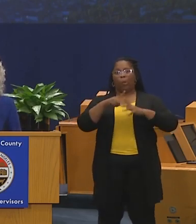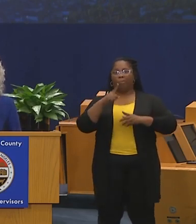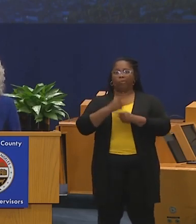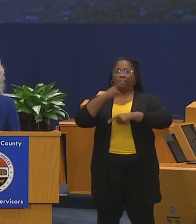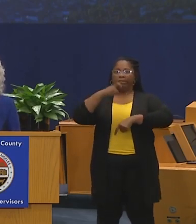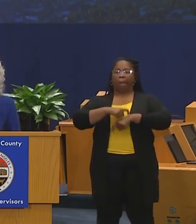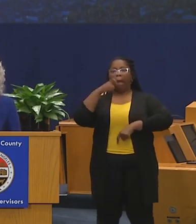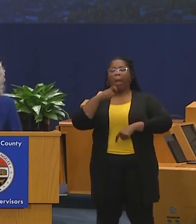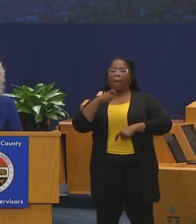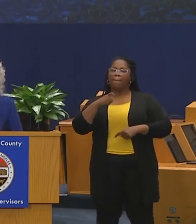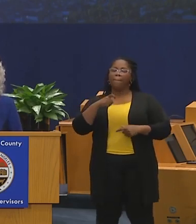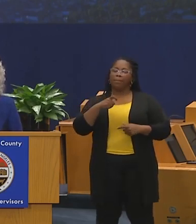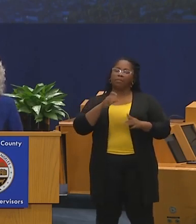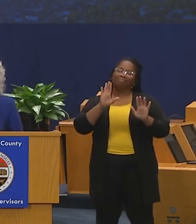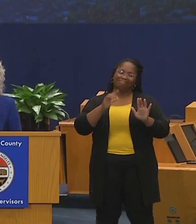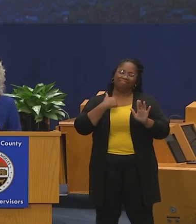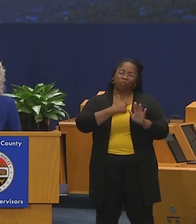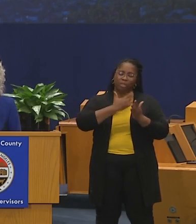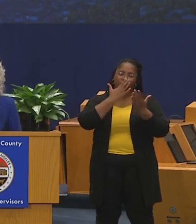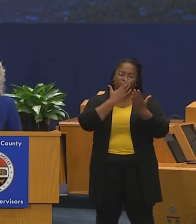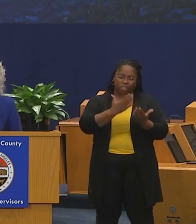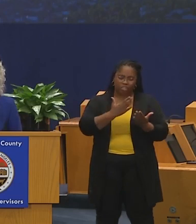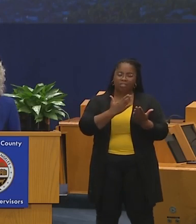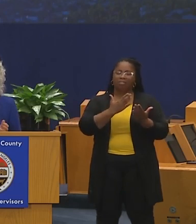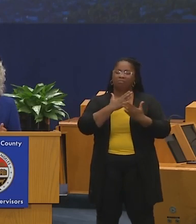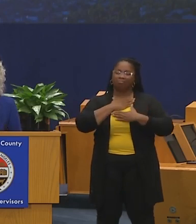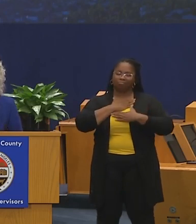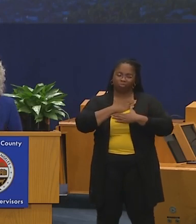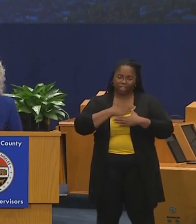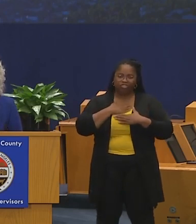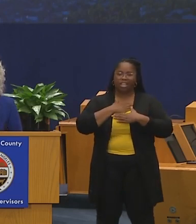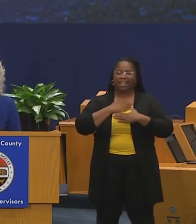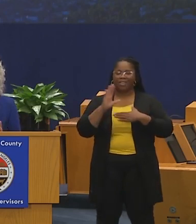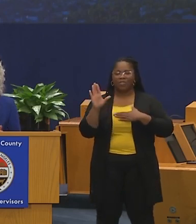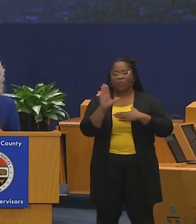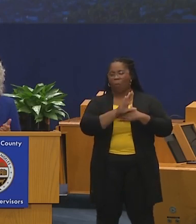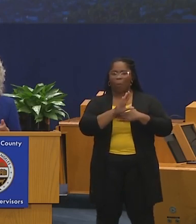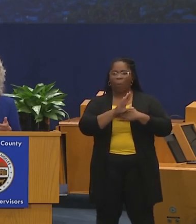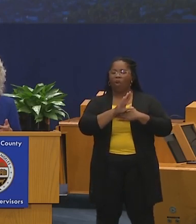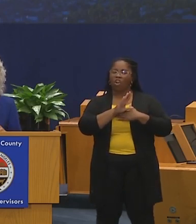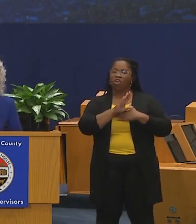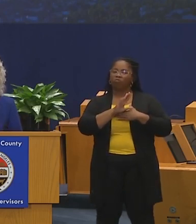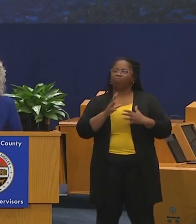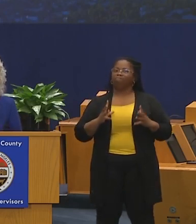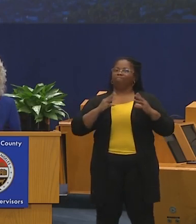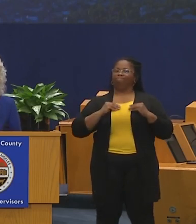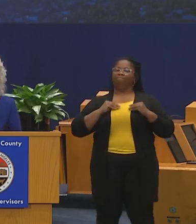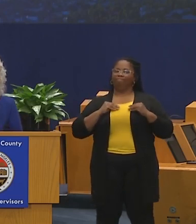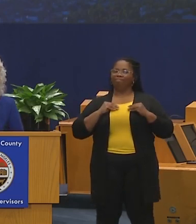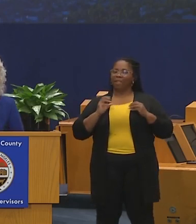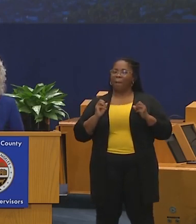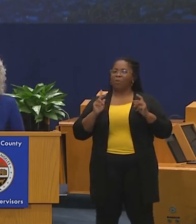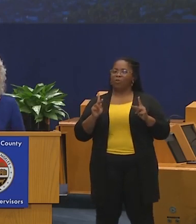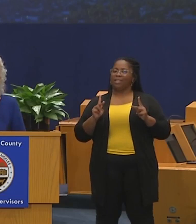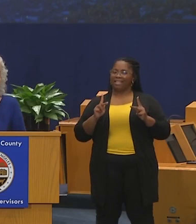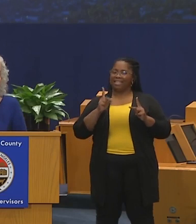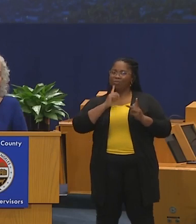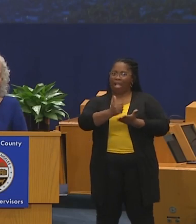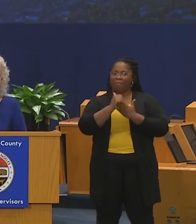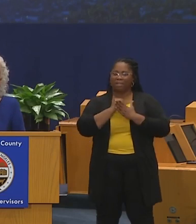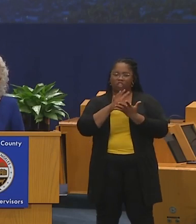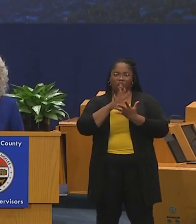to show up. But we appreciate, for sure, the public's really embracing of this opportunity to help us really